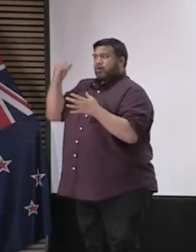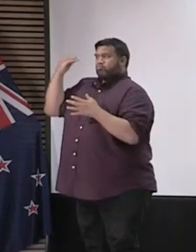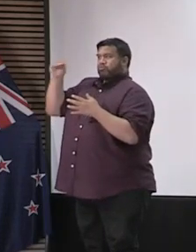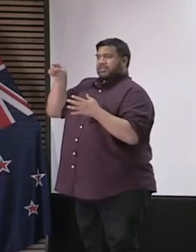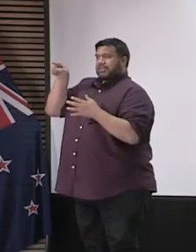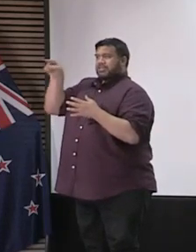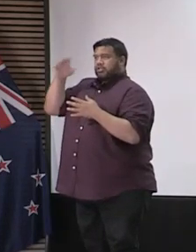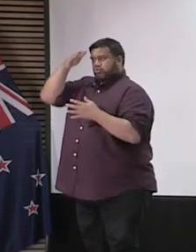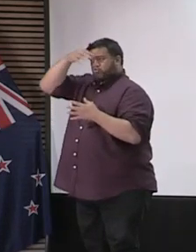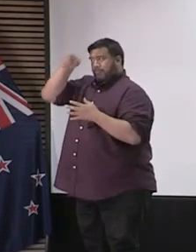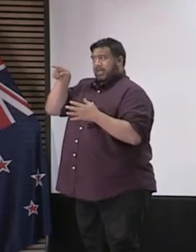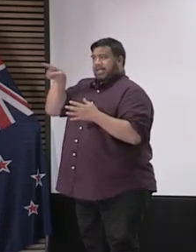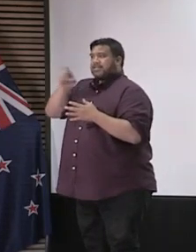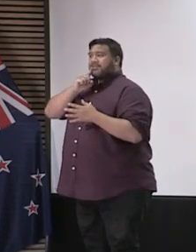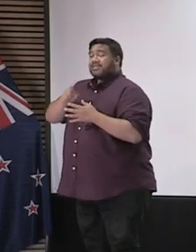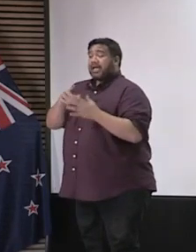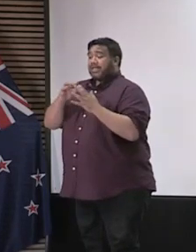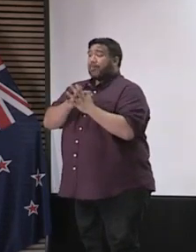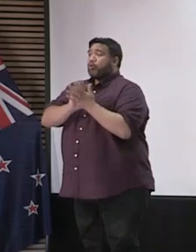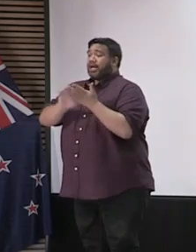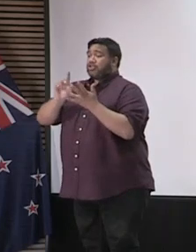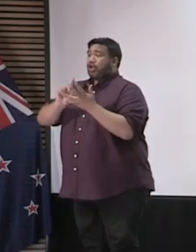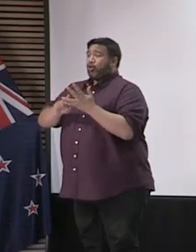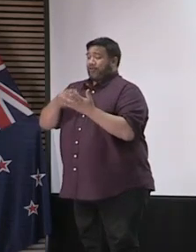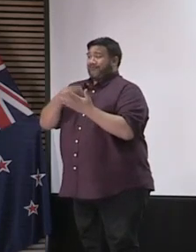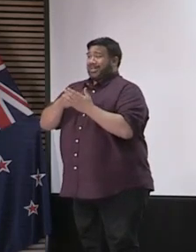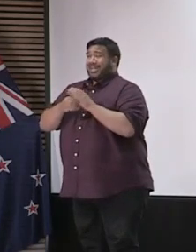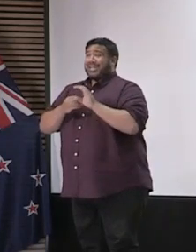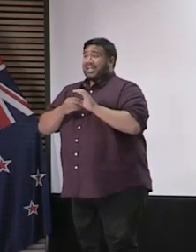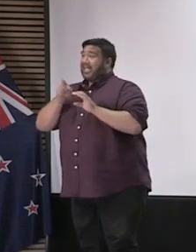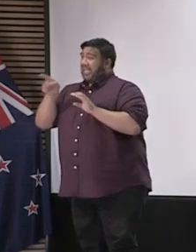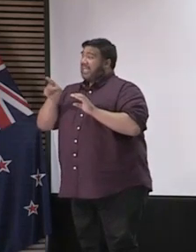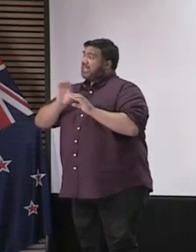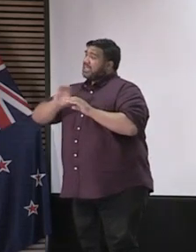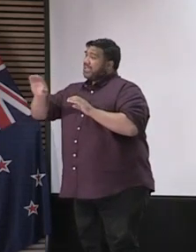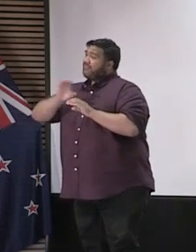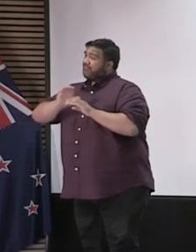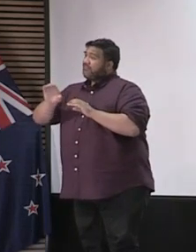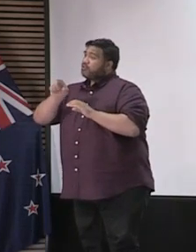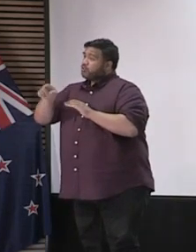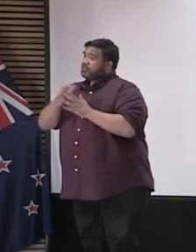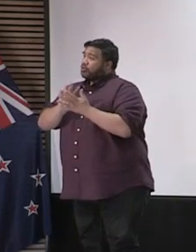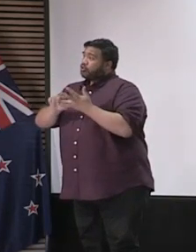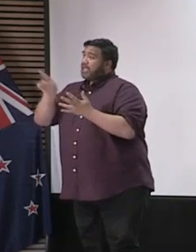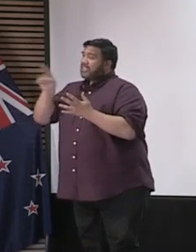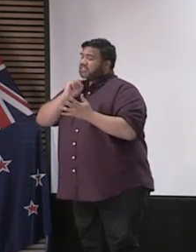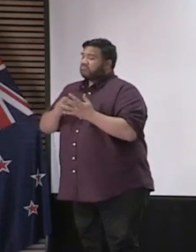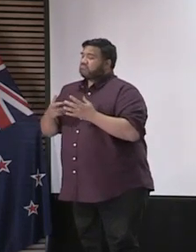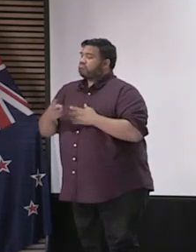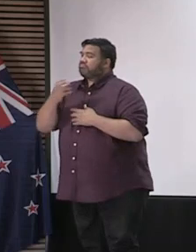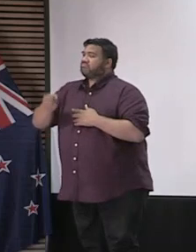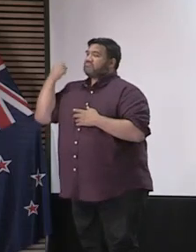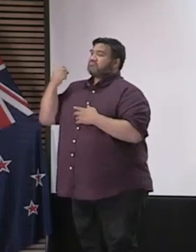Health Organization. Oh, sorry, was that for me or? Yes. Look, my view and the view of